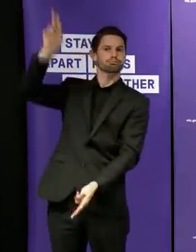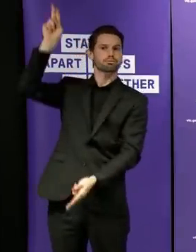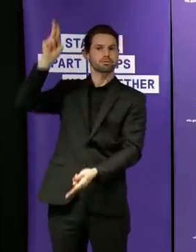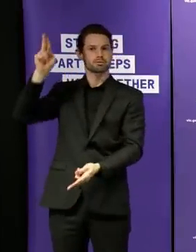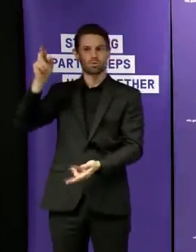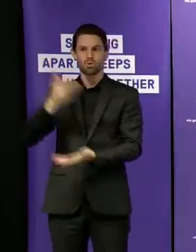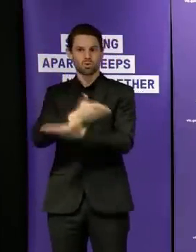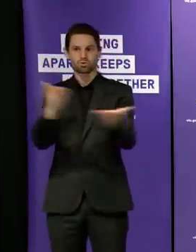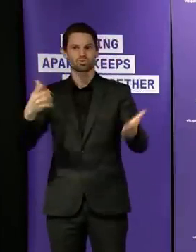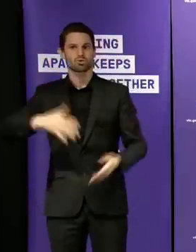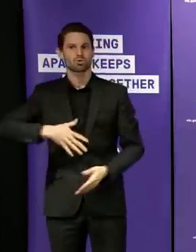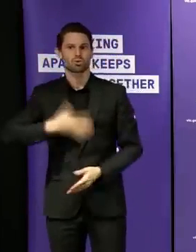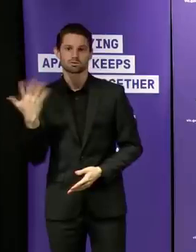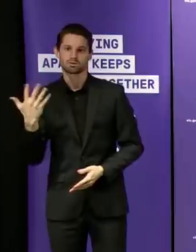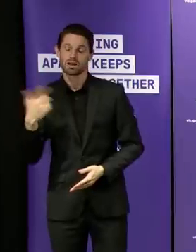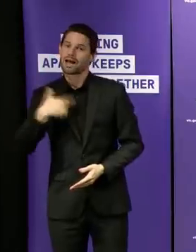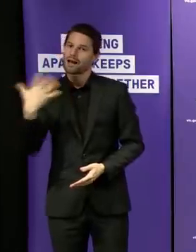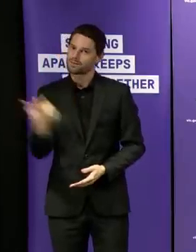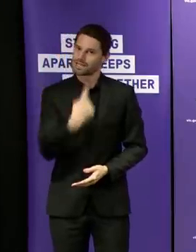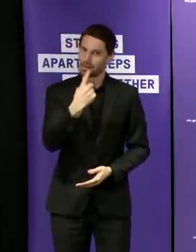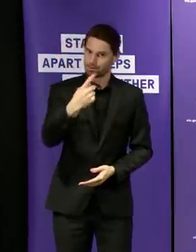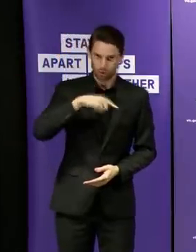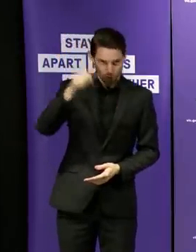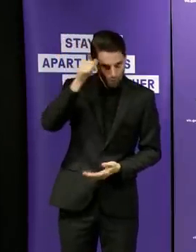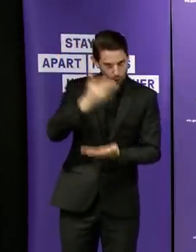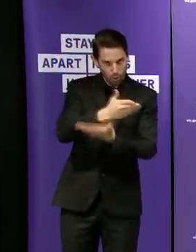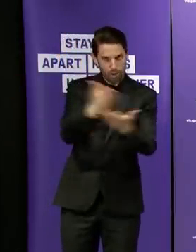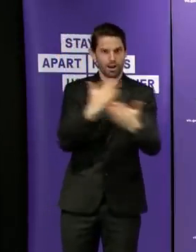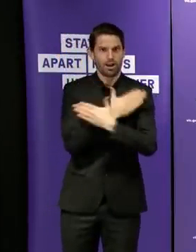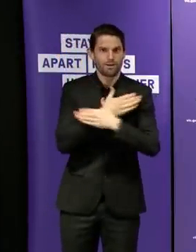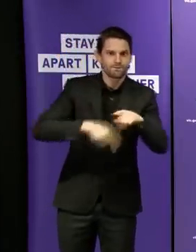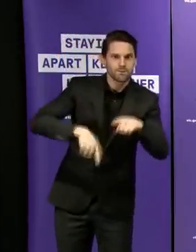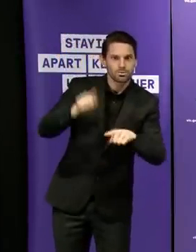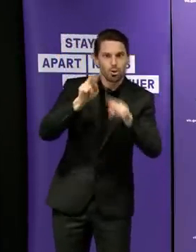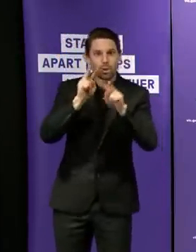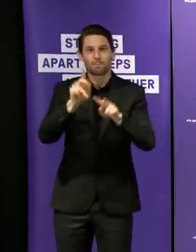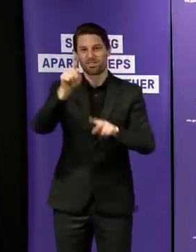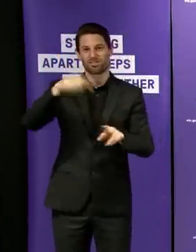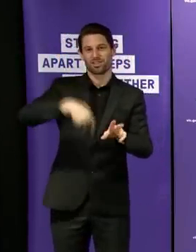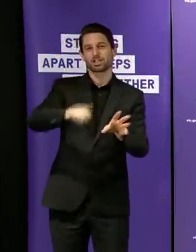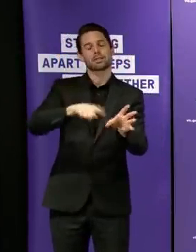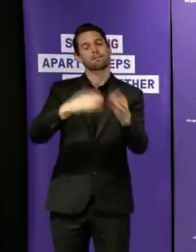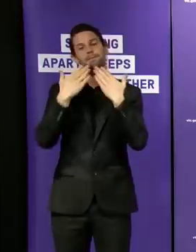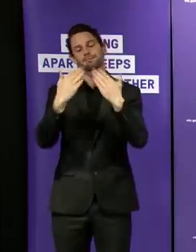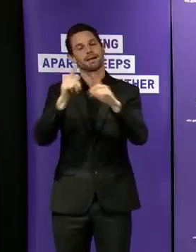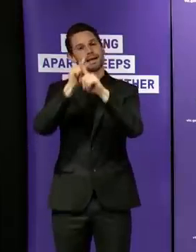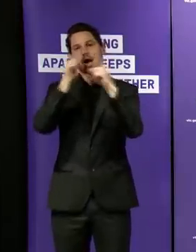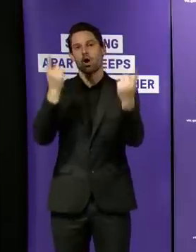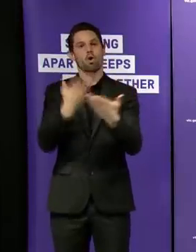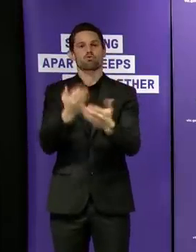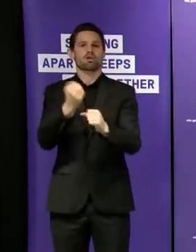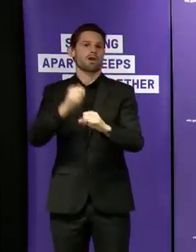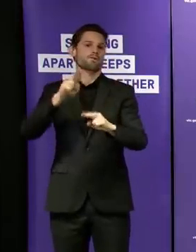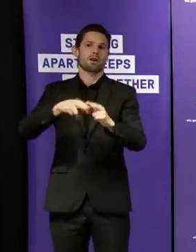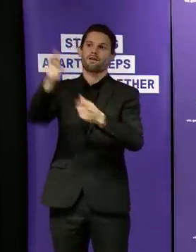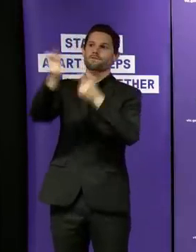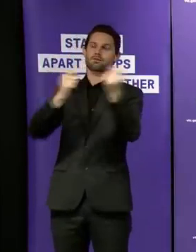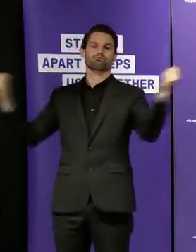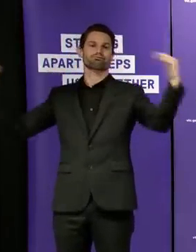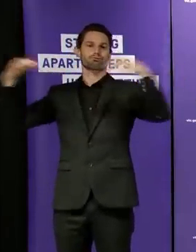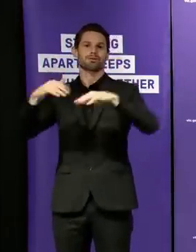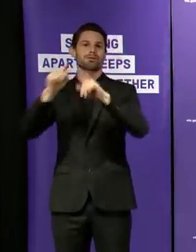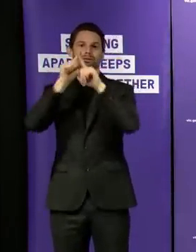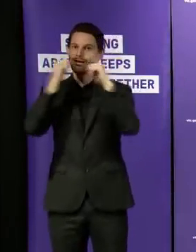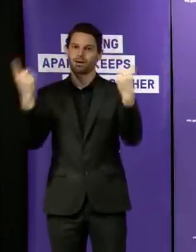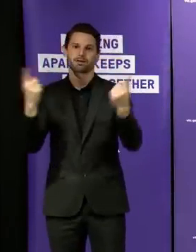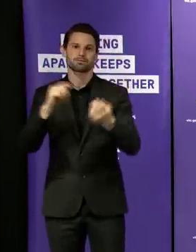us. But this is a very different year indeed. Now, you've all got information.